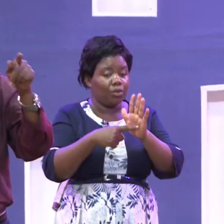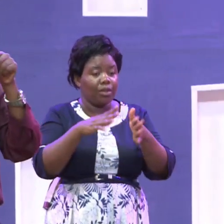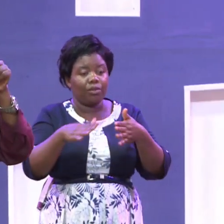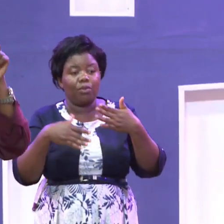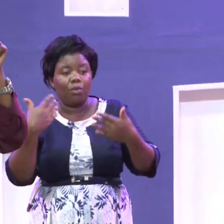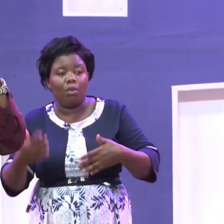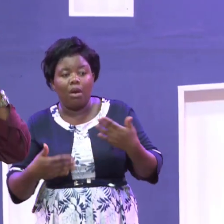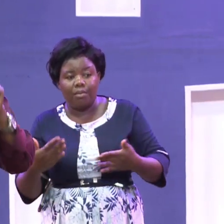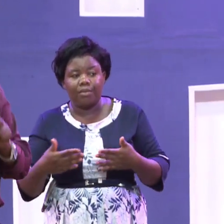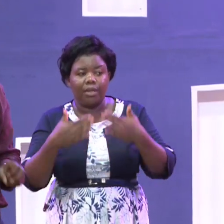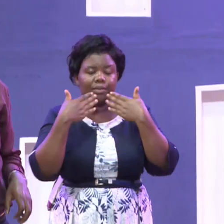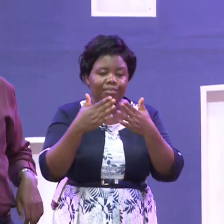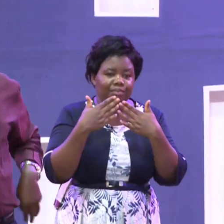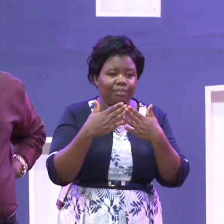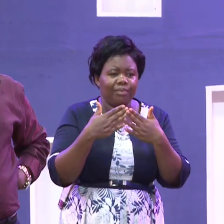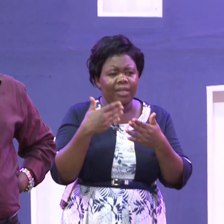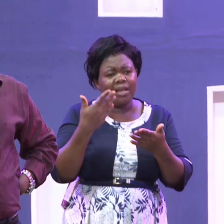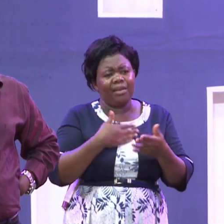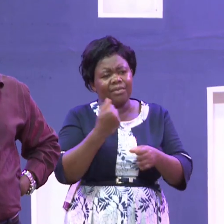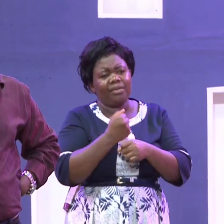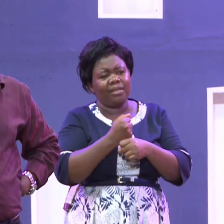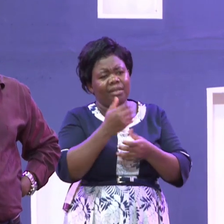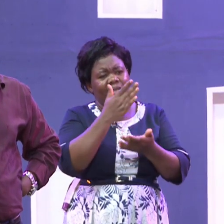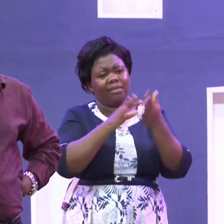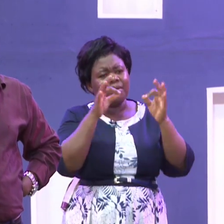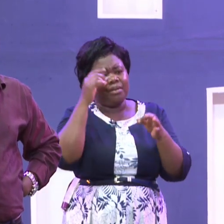Wali okoledde omuntu ekikolwa n'atakwebaza owulira otya?